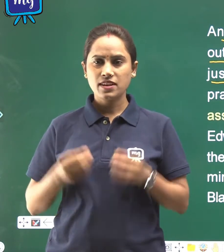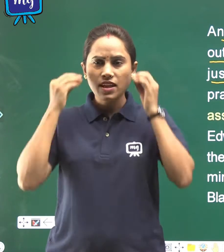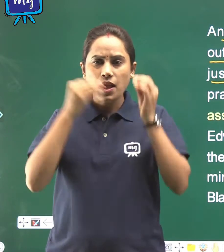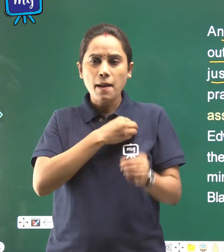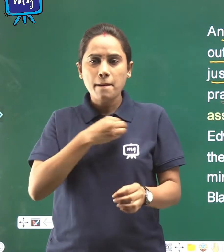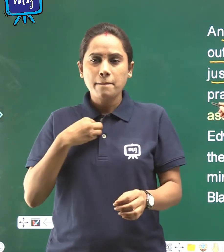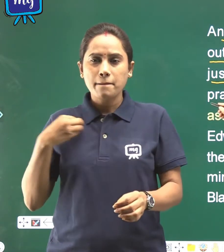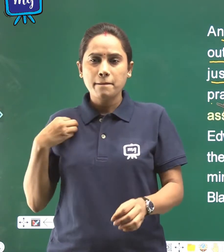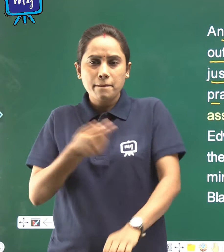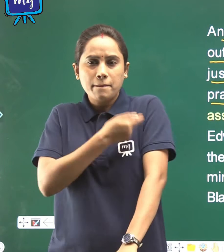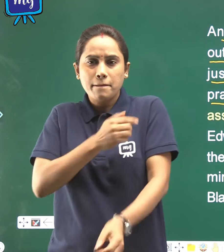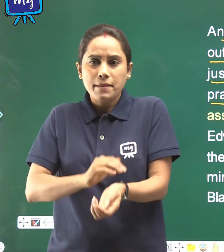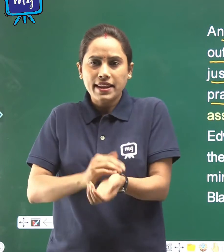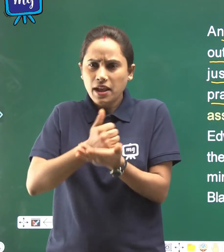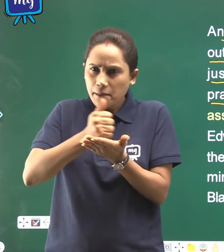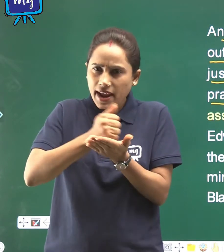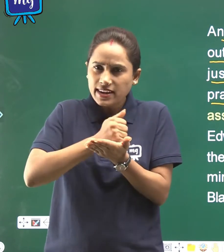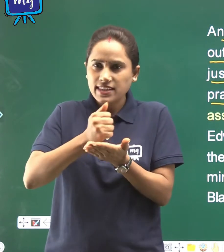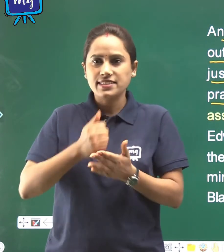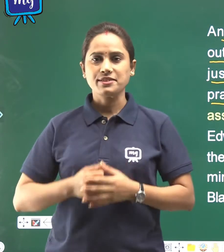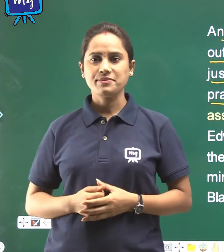medical practice